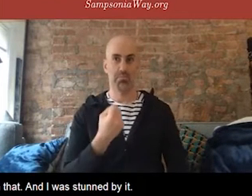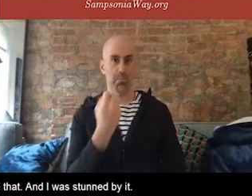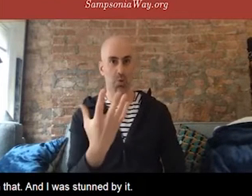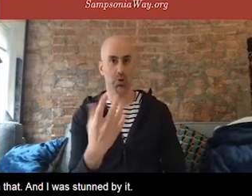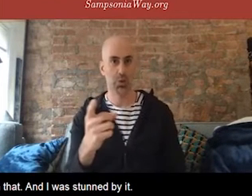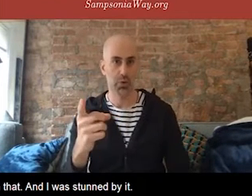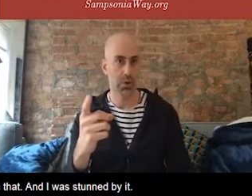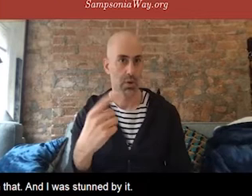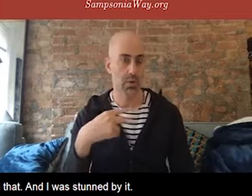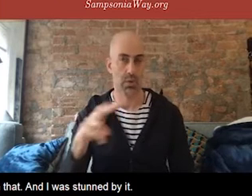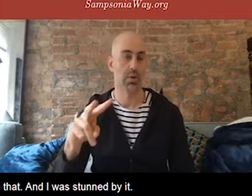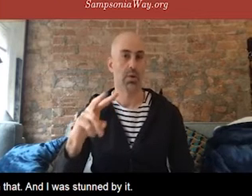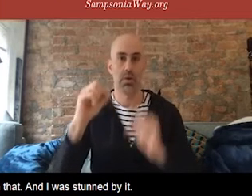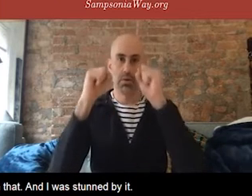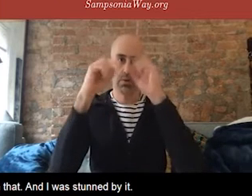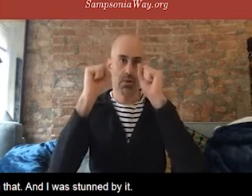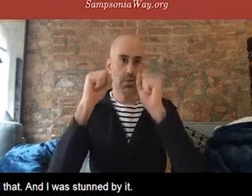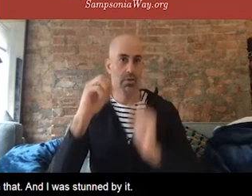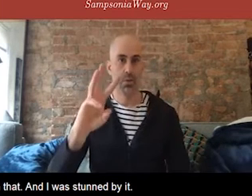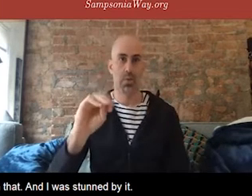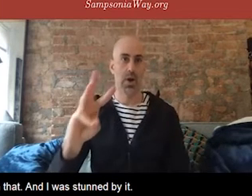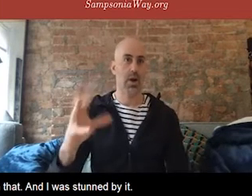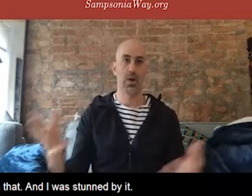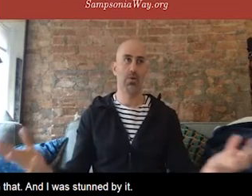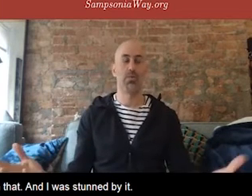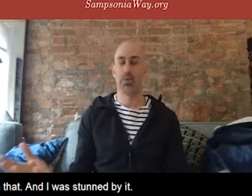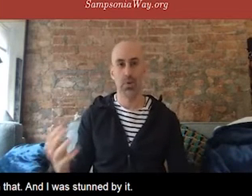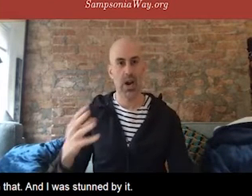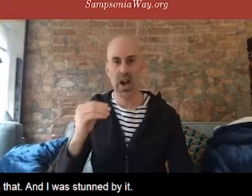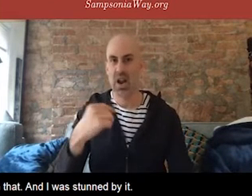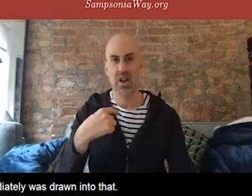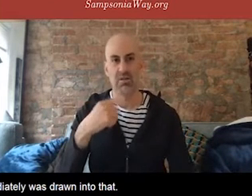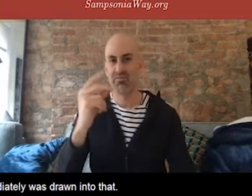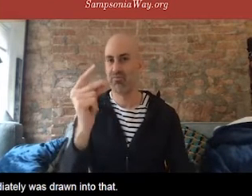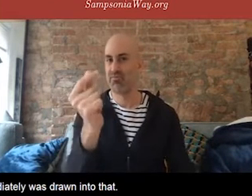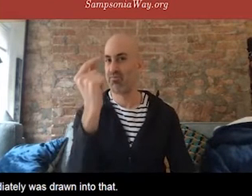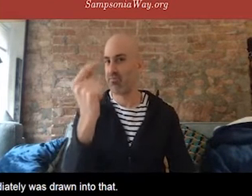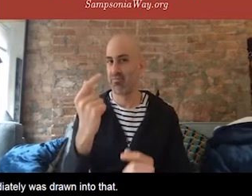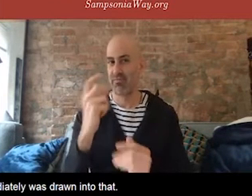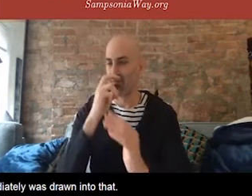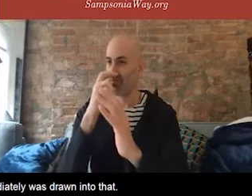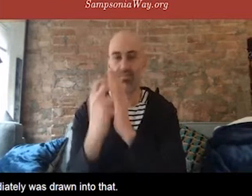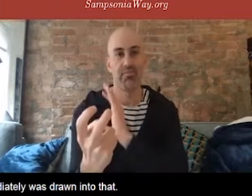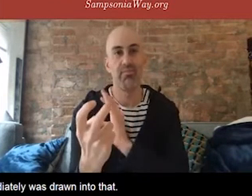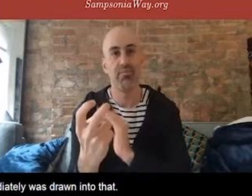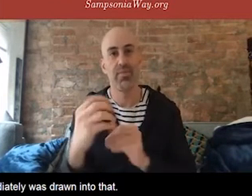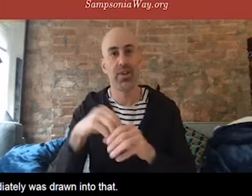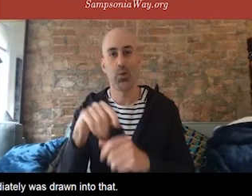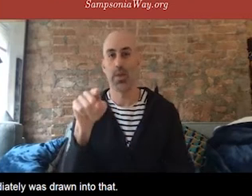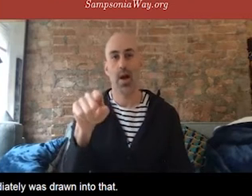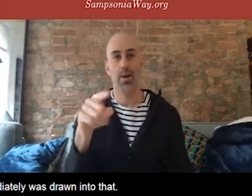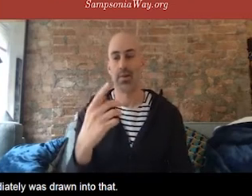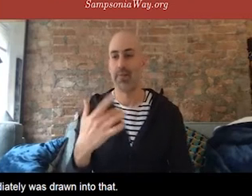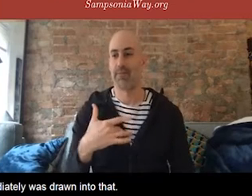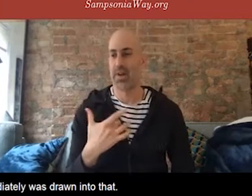the first time I'd seen that. And I was stunned by it. I was like, wow. And immediately